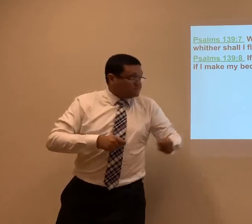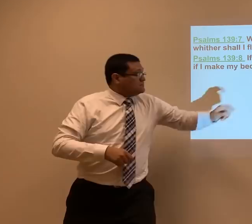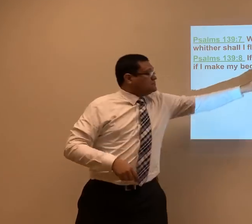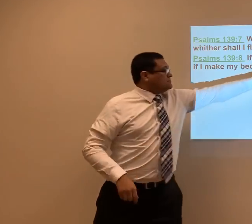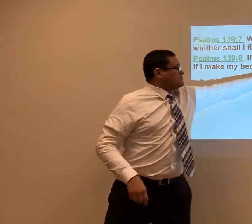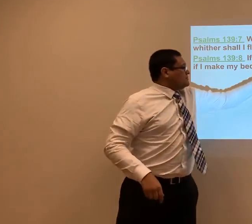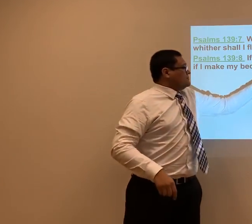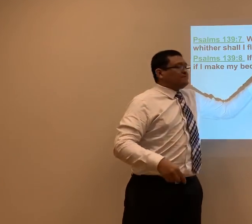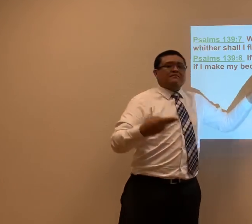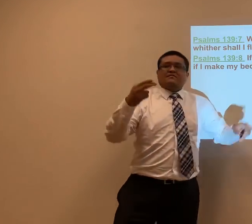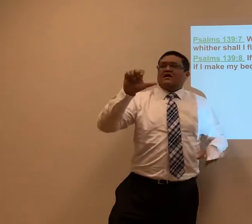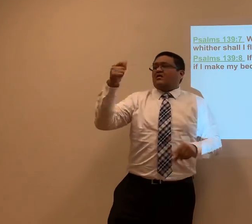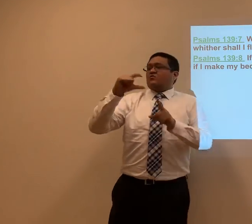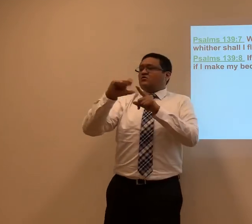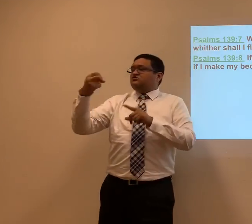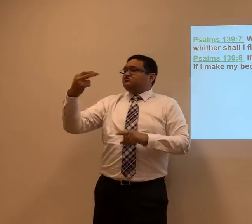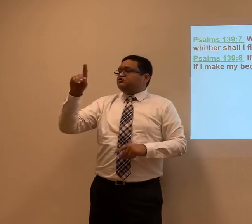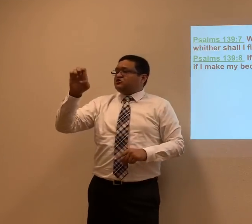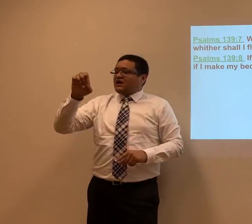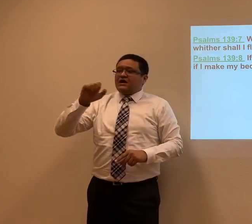if he's in the grave, or in other words, he's